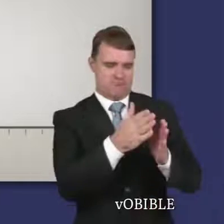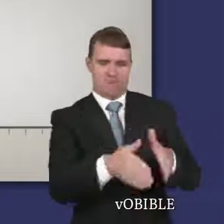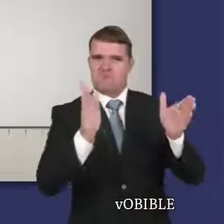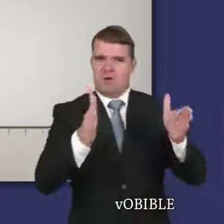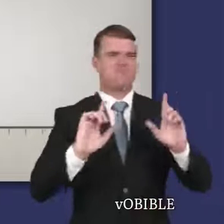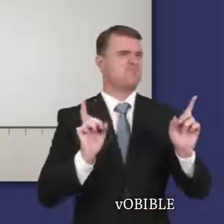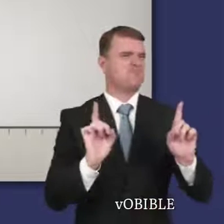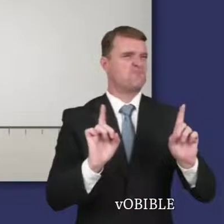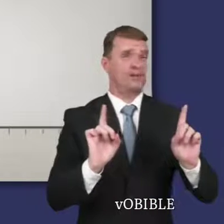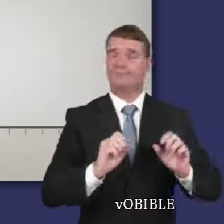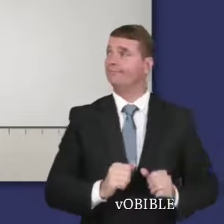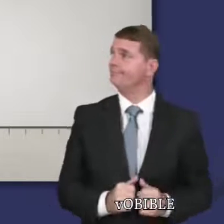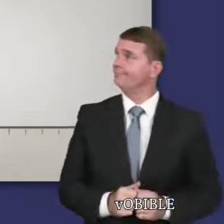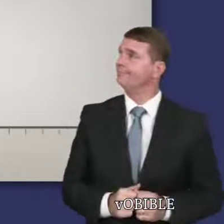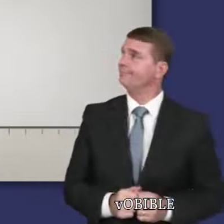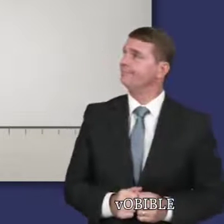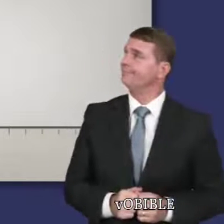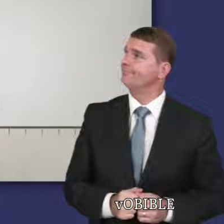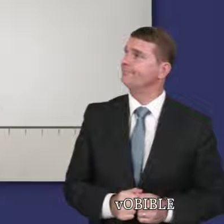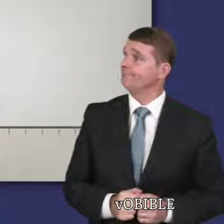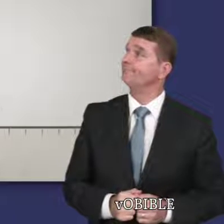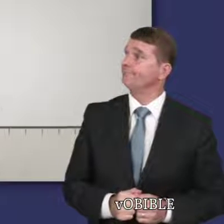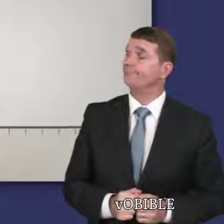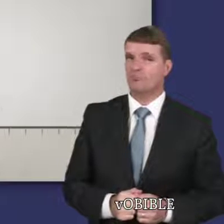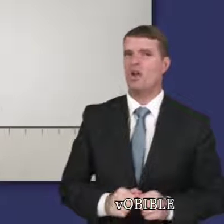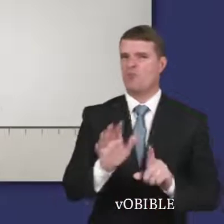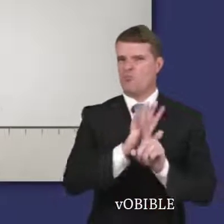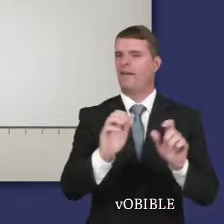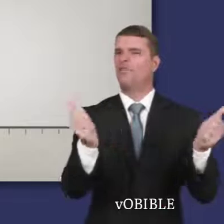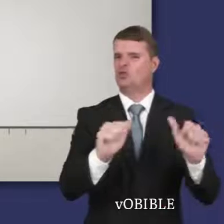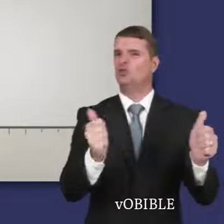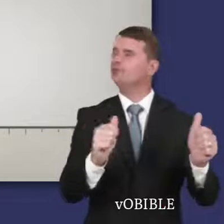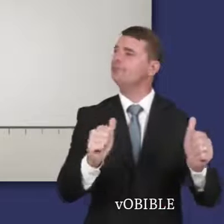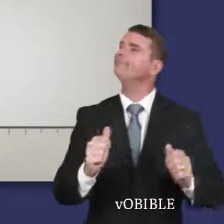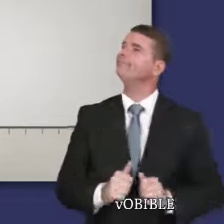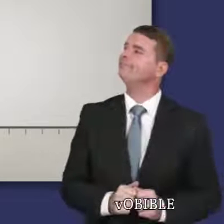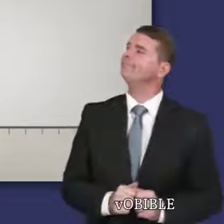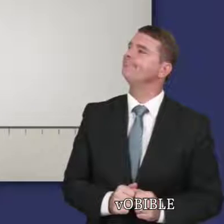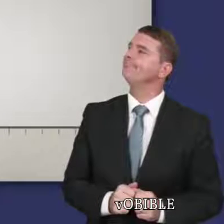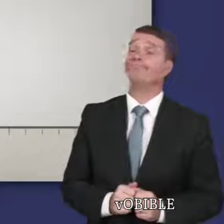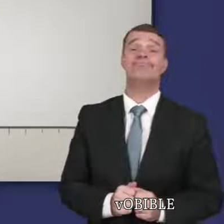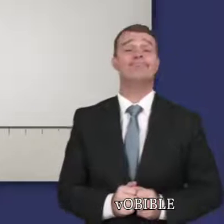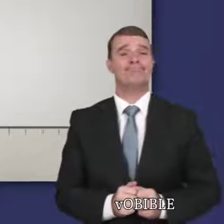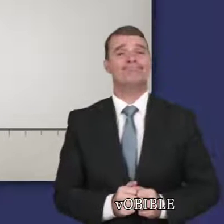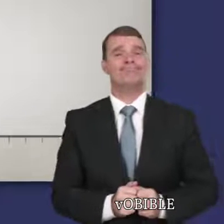years, from about 1180 to 1078 BCE, roughly when the writing was completed.